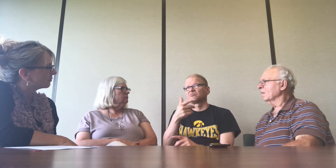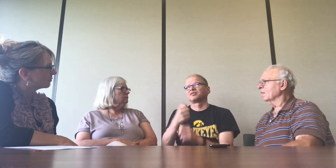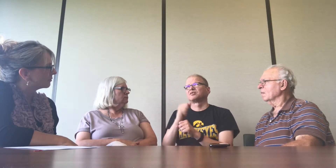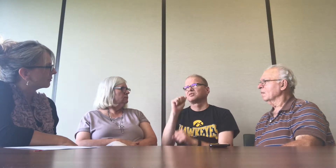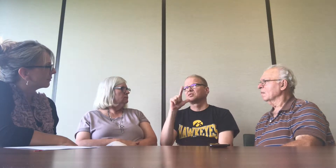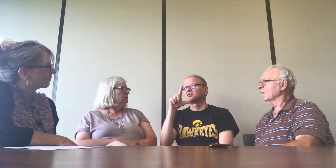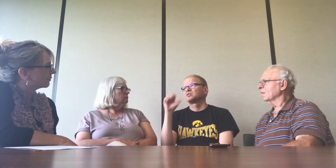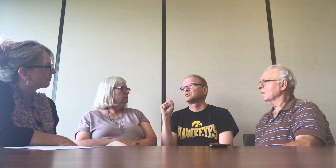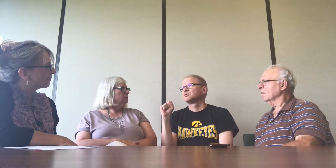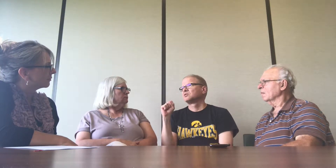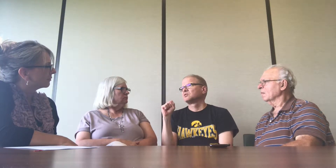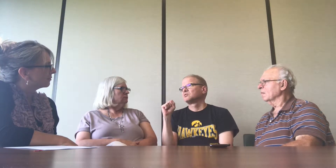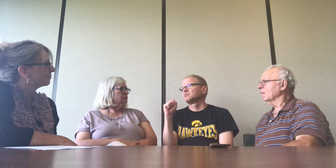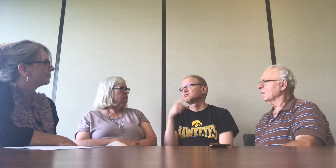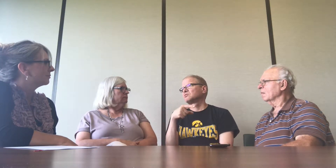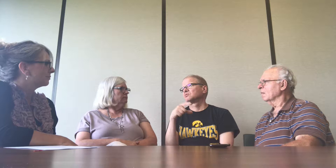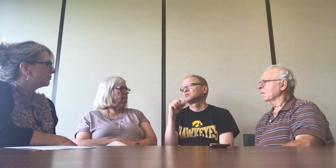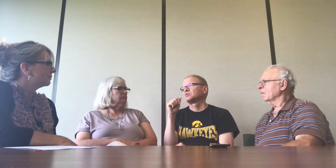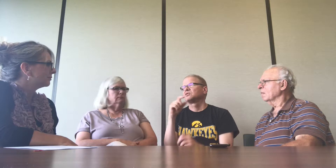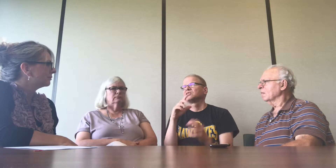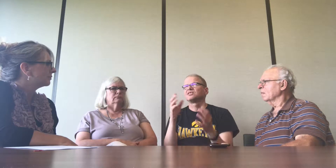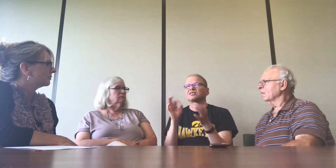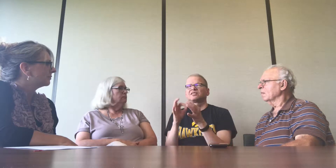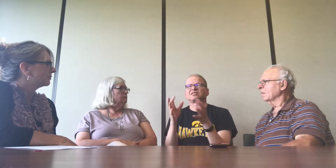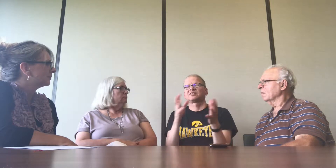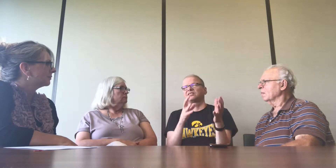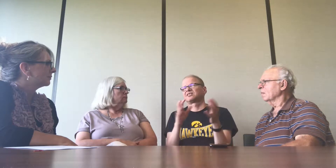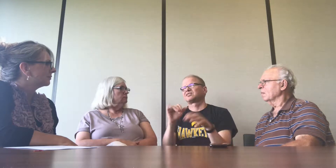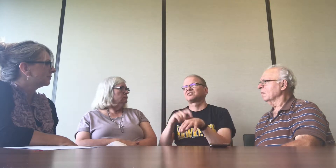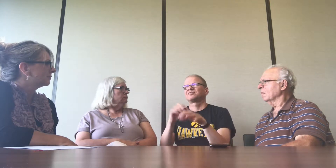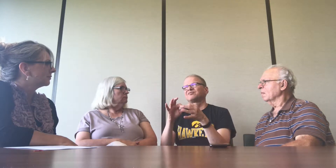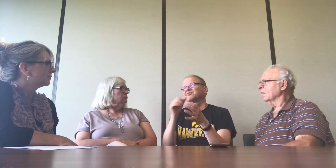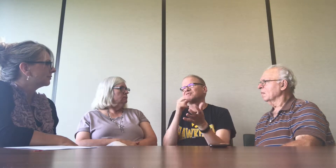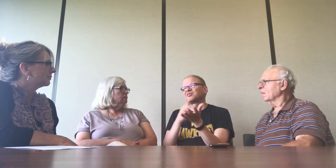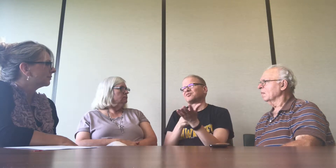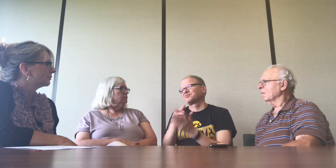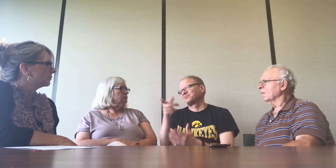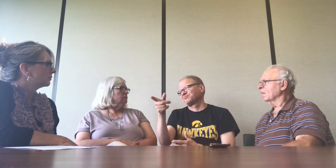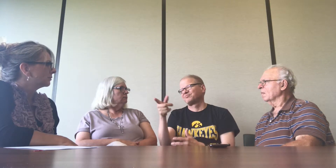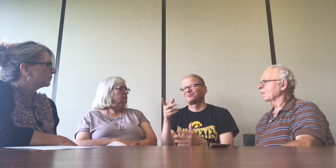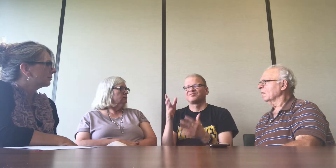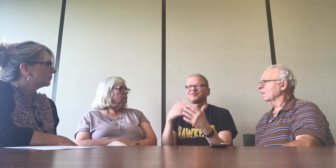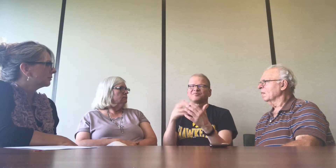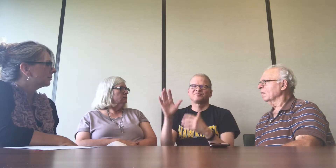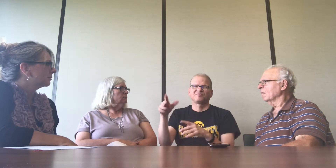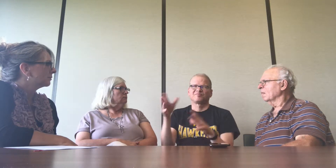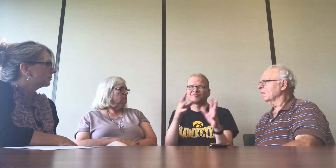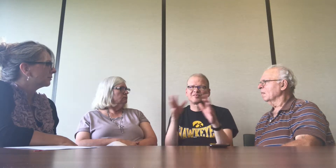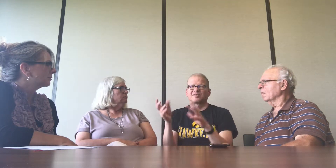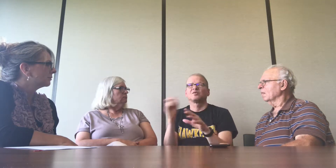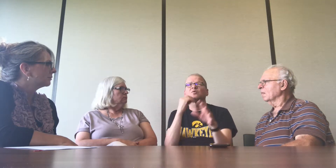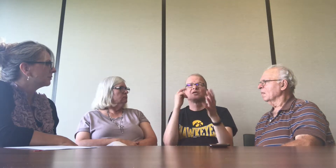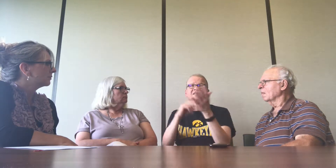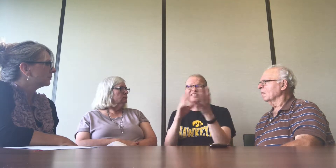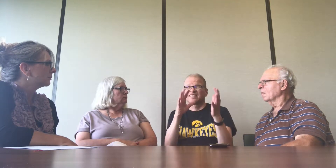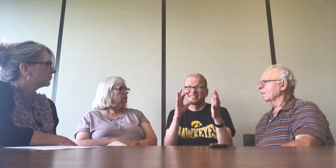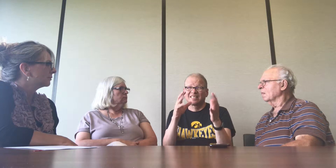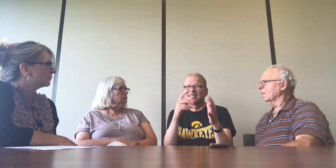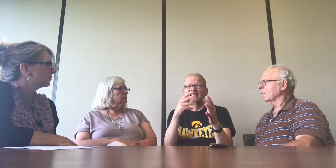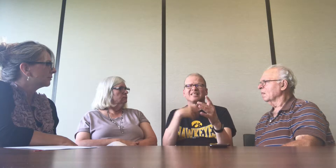Albert, I remember in 2003, my deaf father was diagnosed with ALS. And I